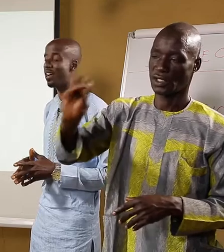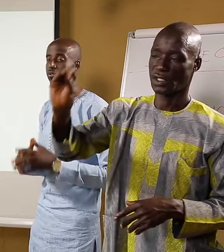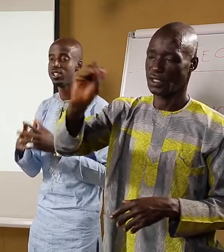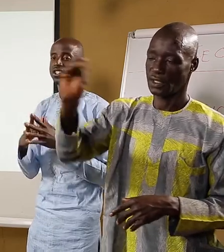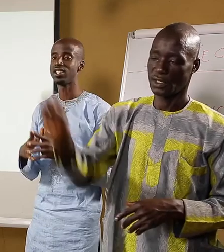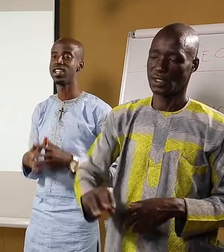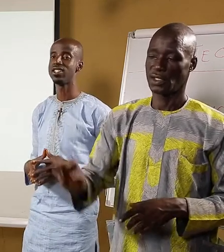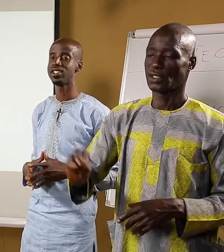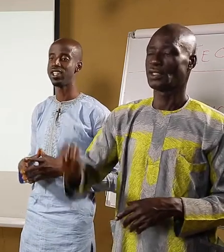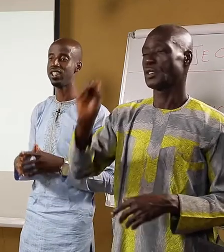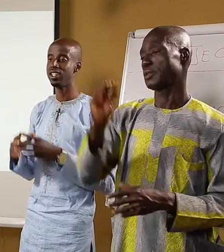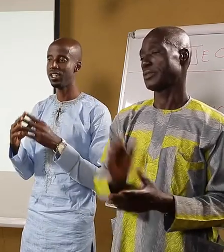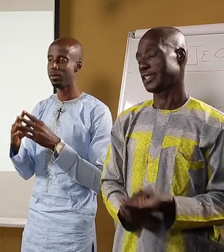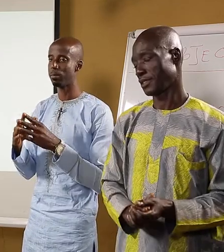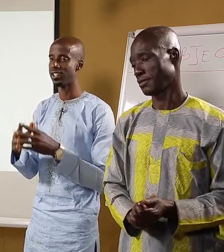you have